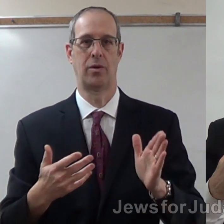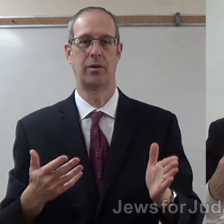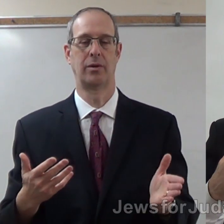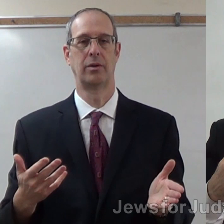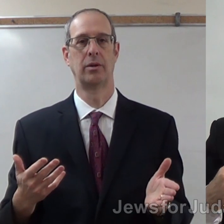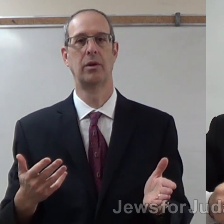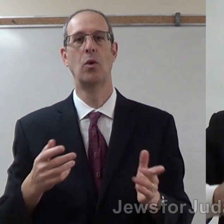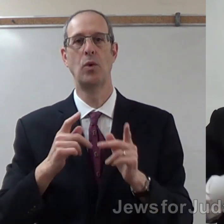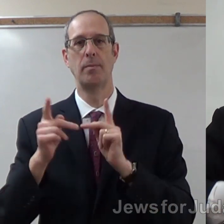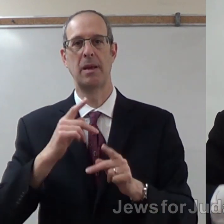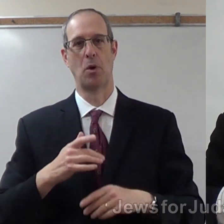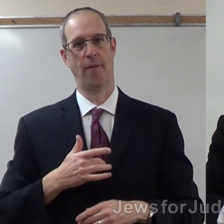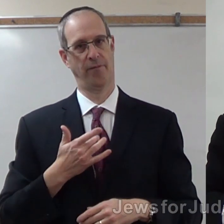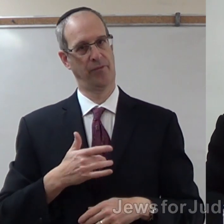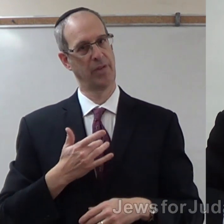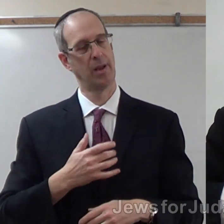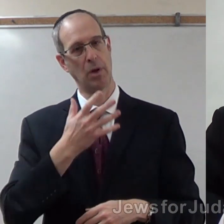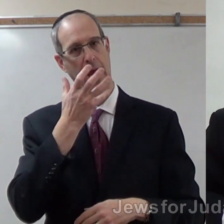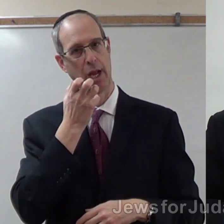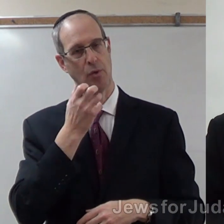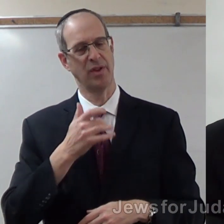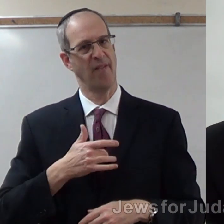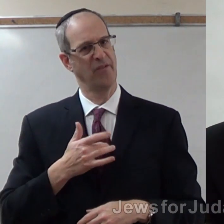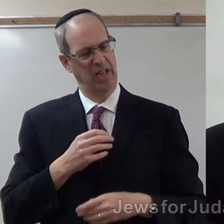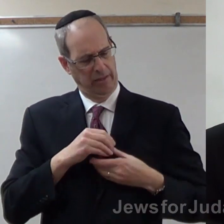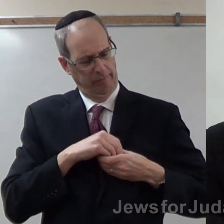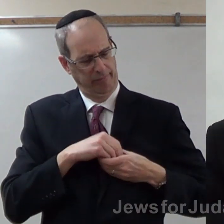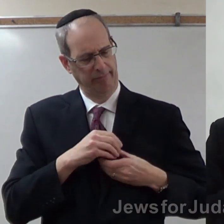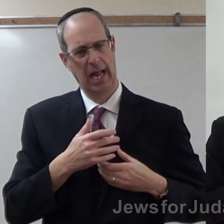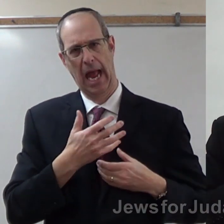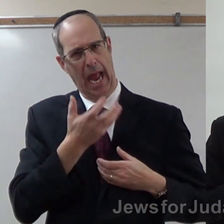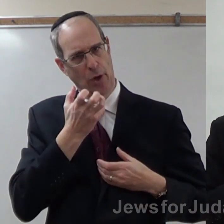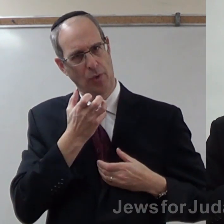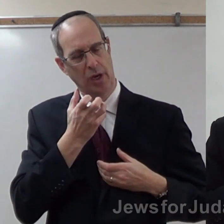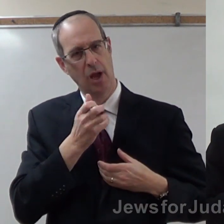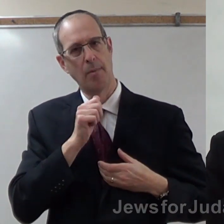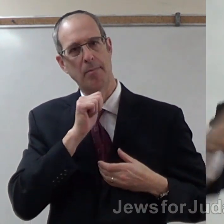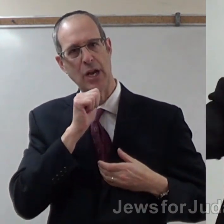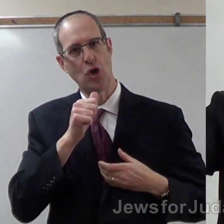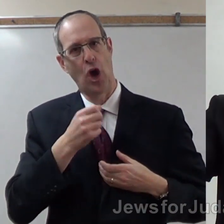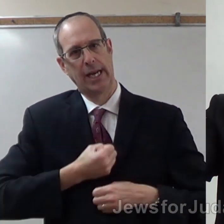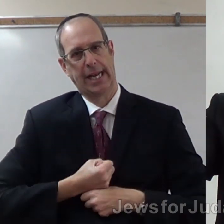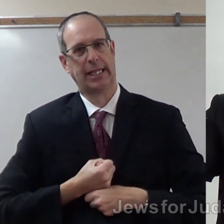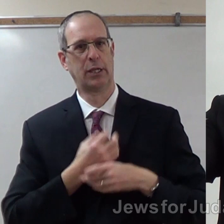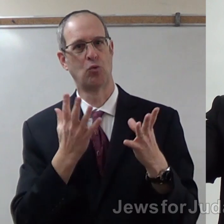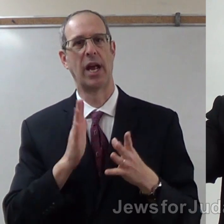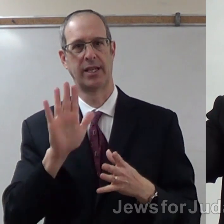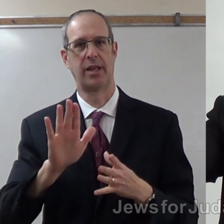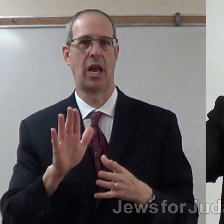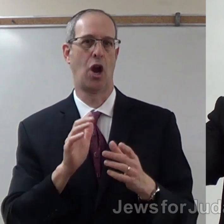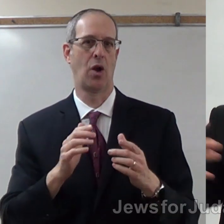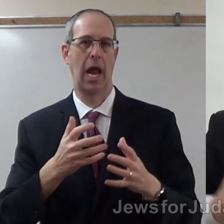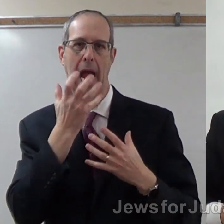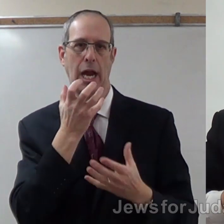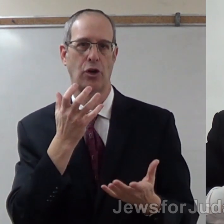When people feel angry, when they feel angry, but they don't express their anger,